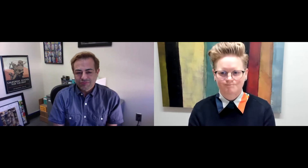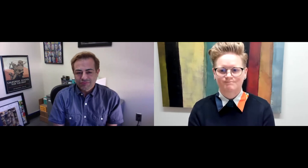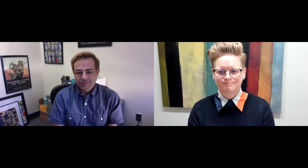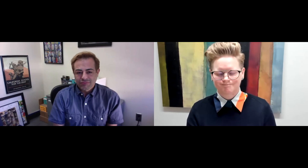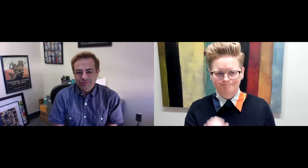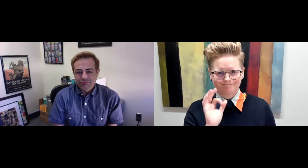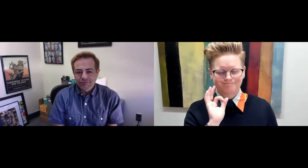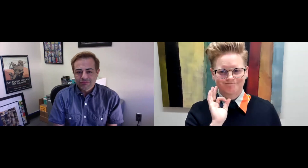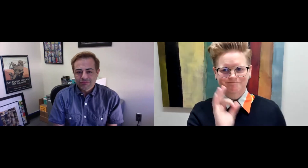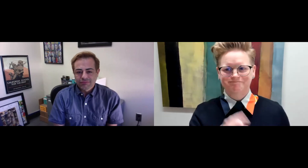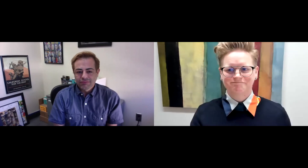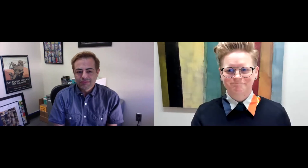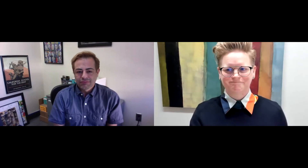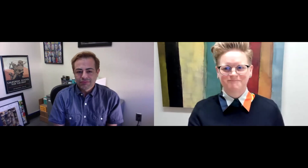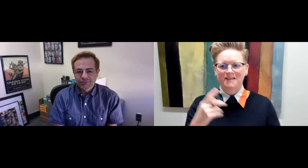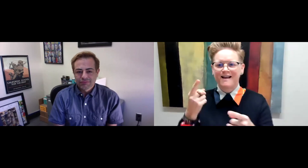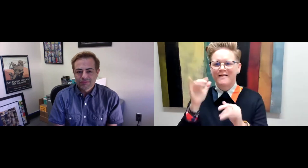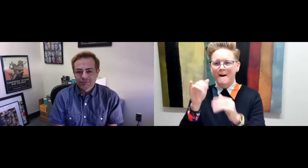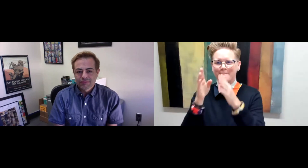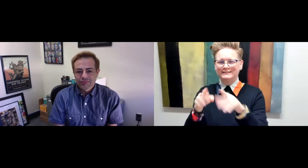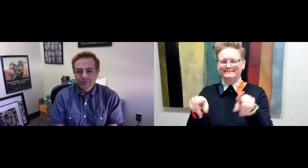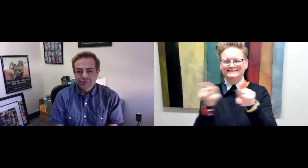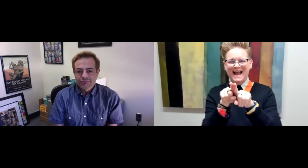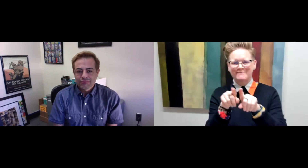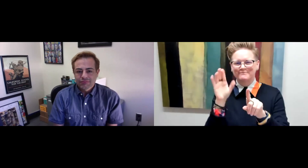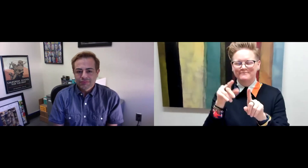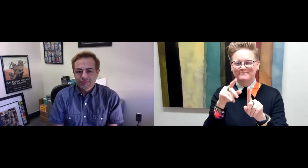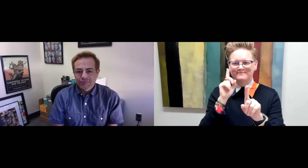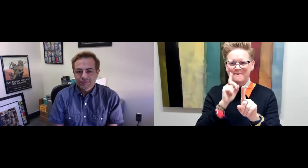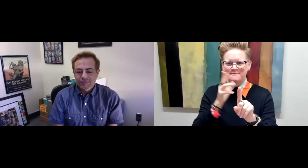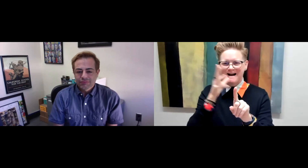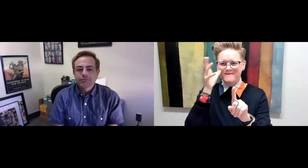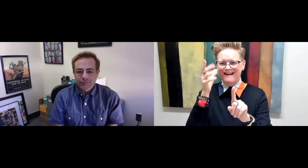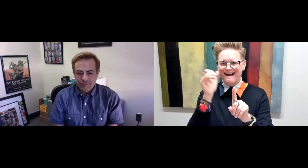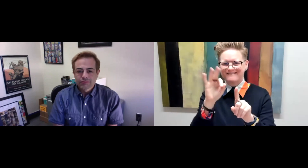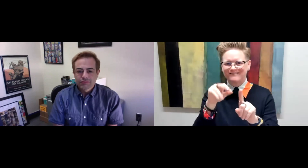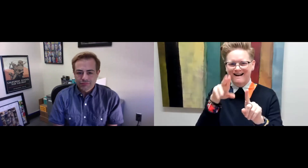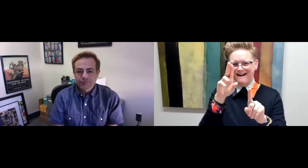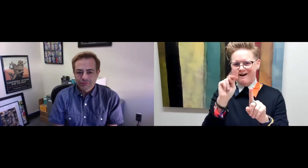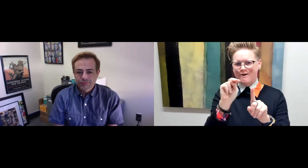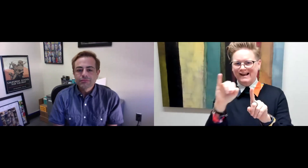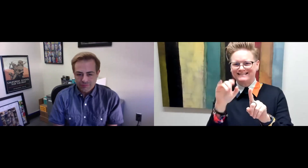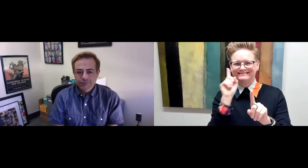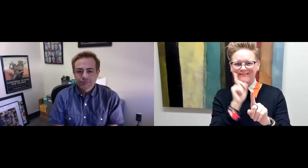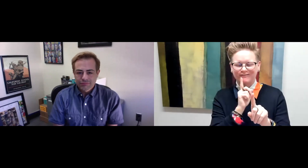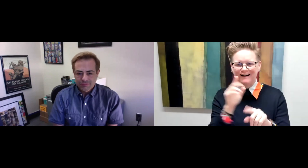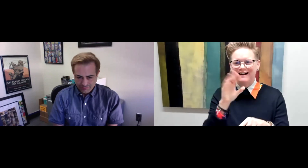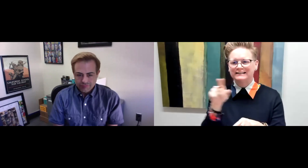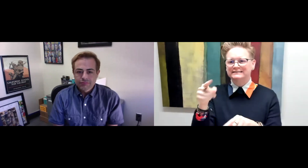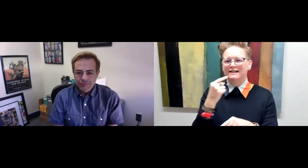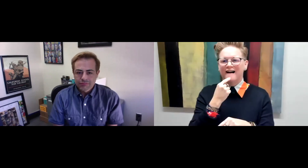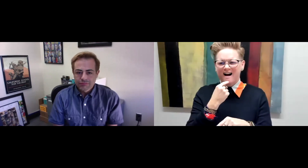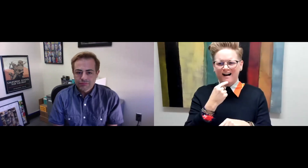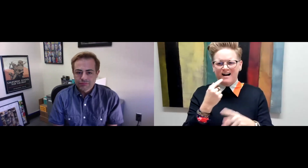should adopt that deaf coaching, because I think that helps more than anything else. So the same person, the deaf parents of